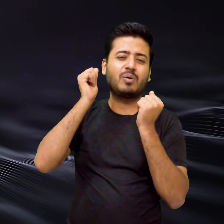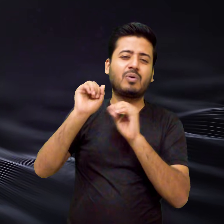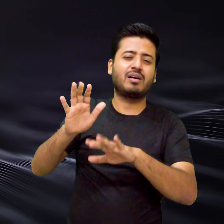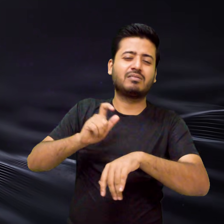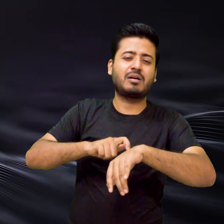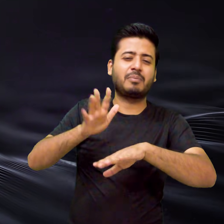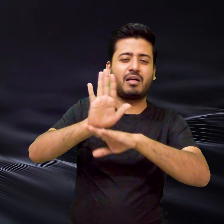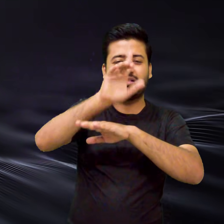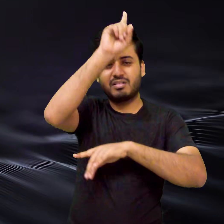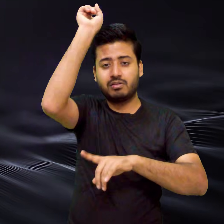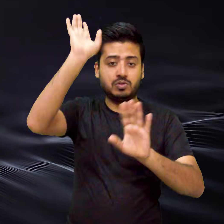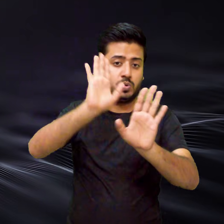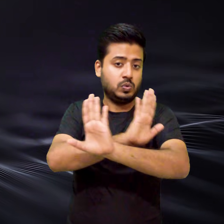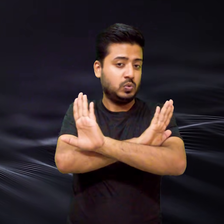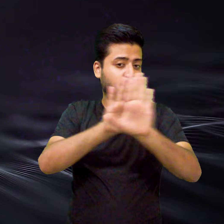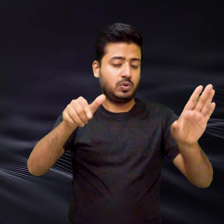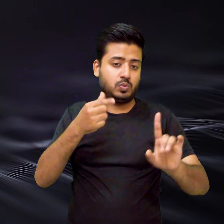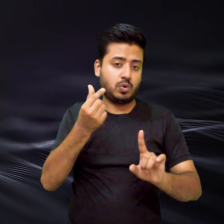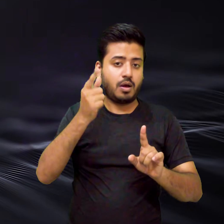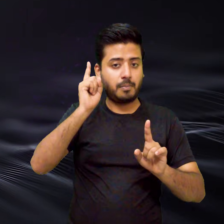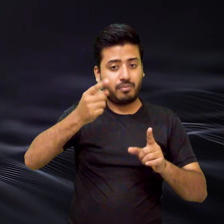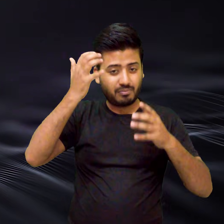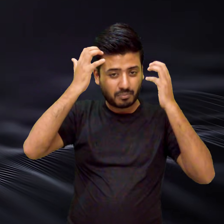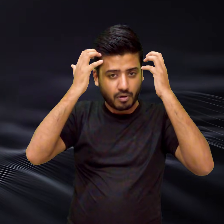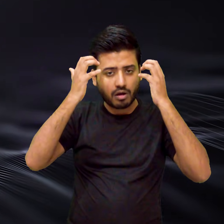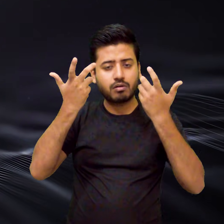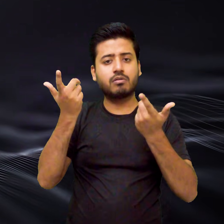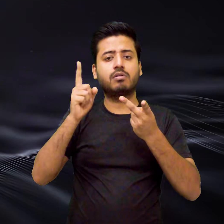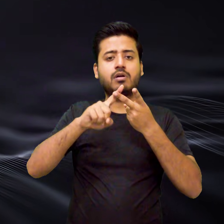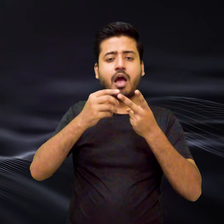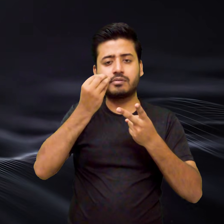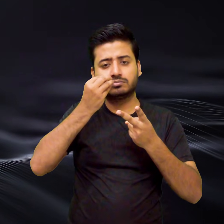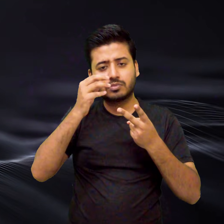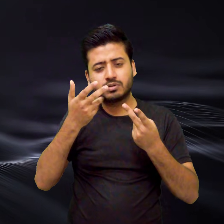conditions. Bitter almonds, Prunus amygdalosoir. Amracap